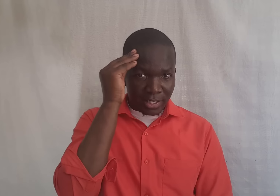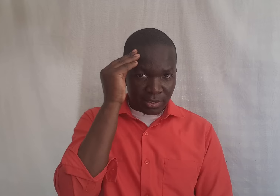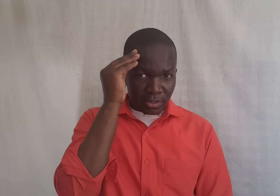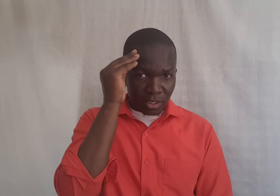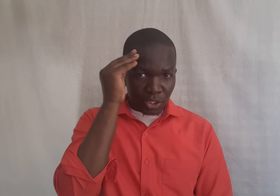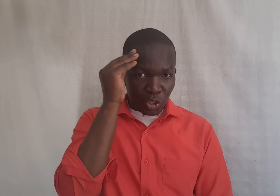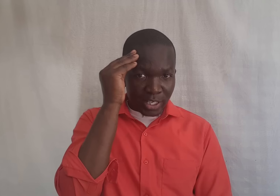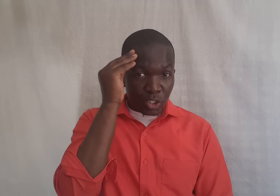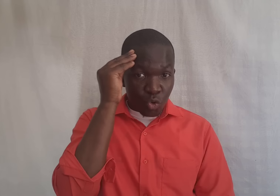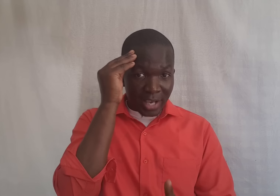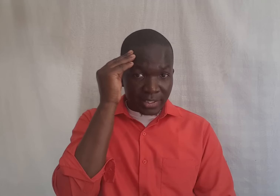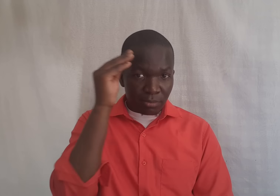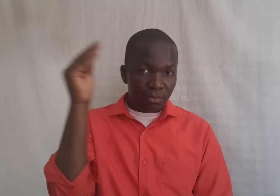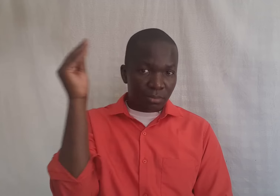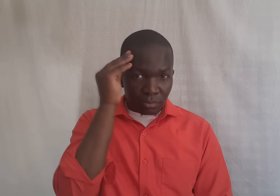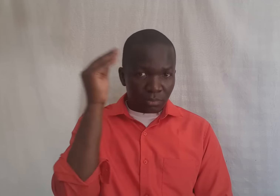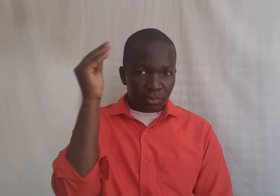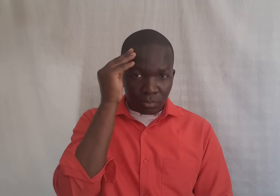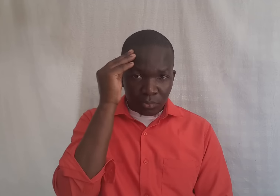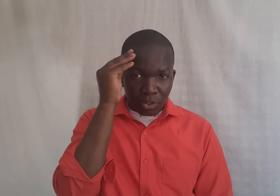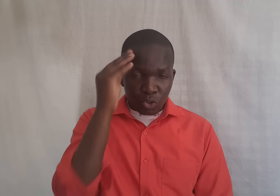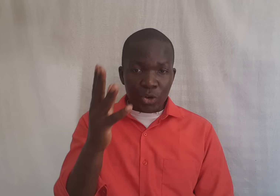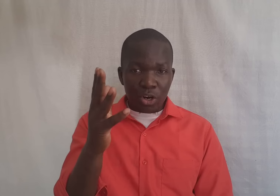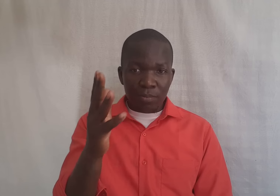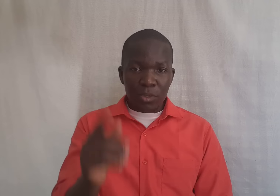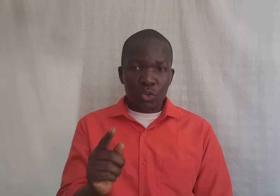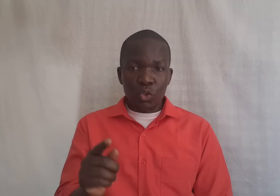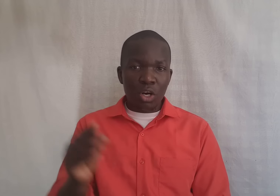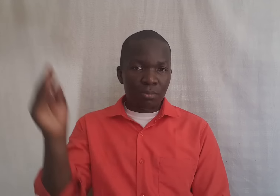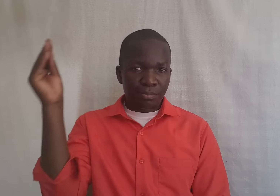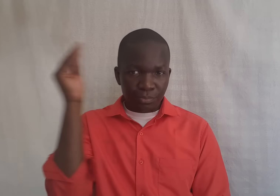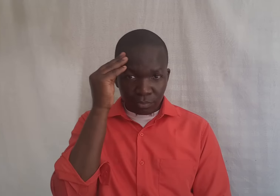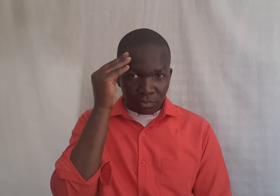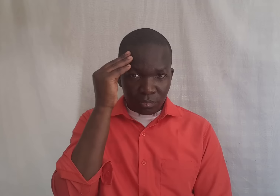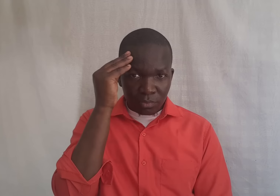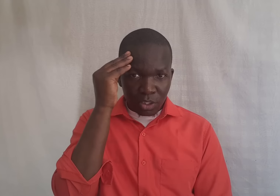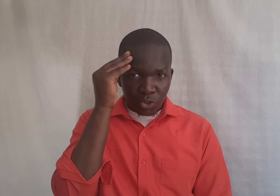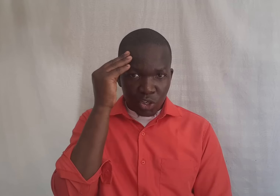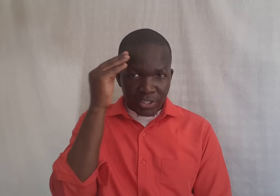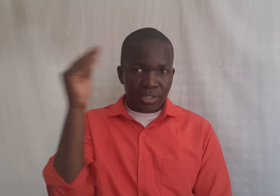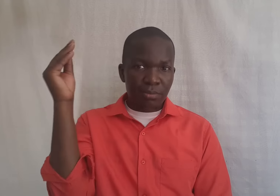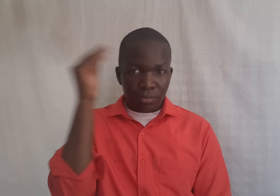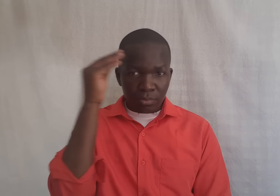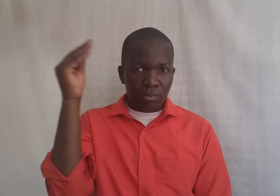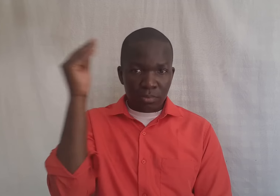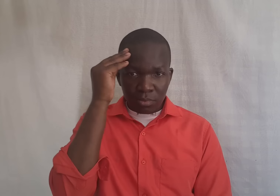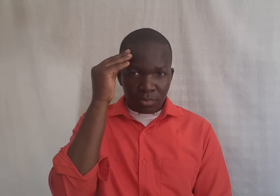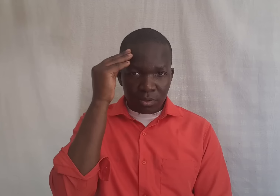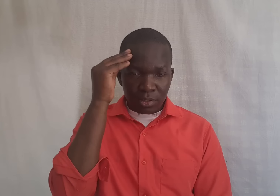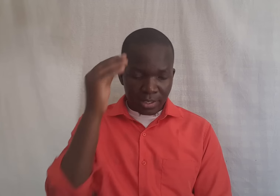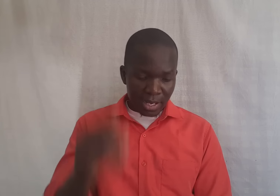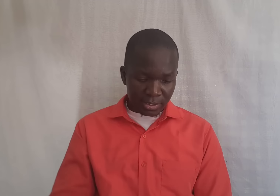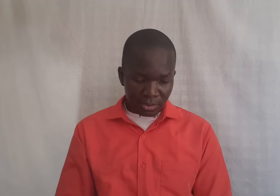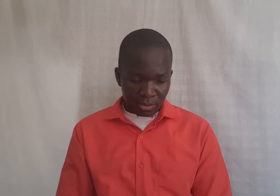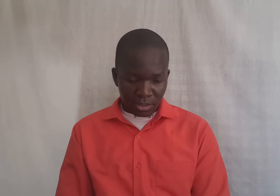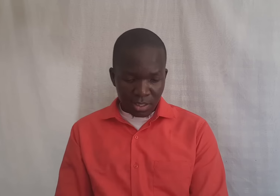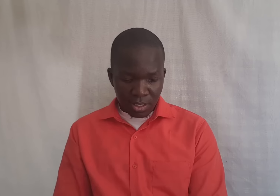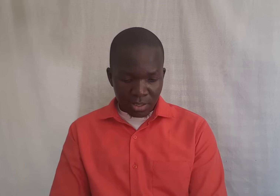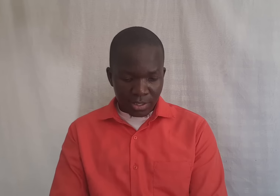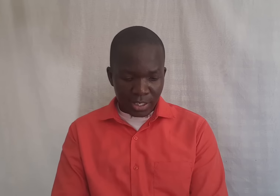this. Knowledge twice. So we go to know, knowledge, like that. The next